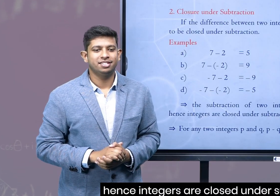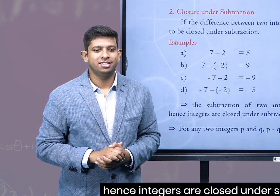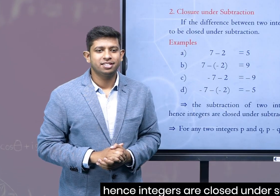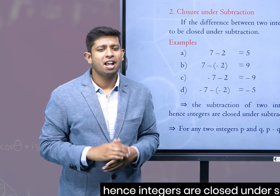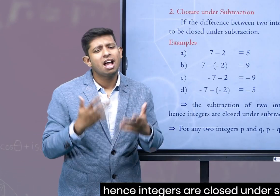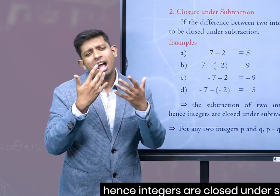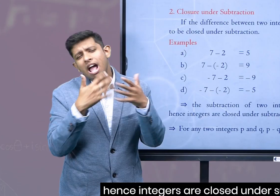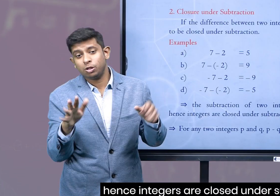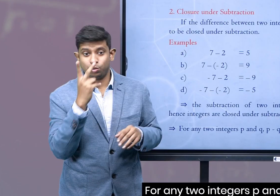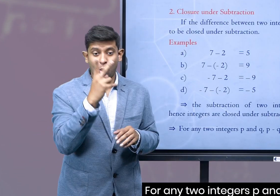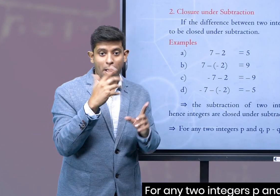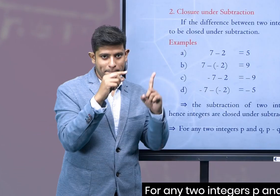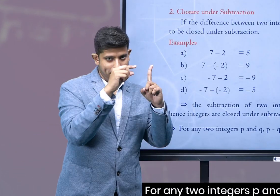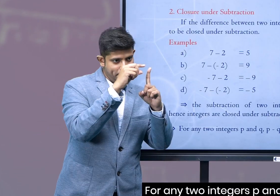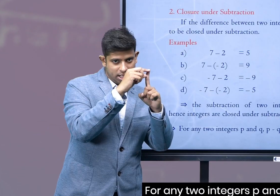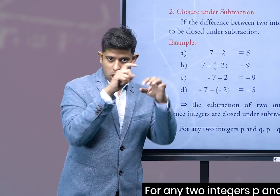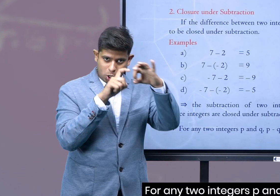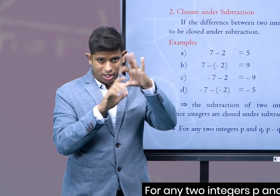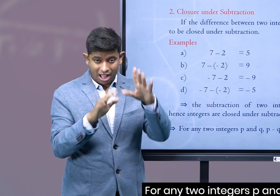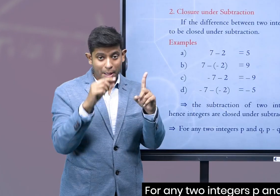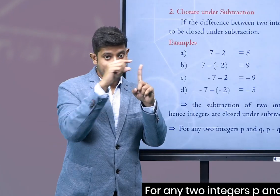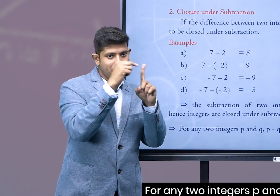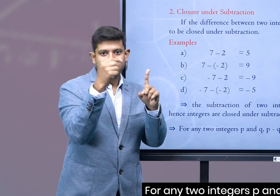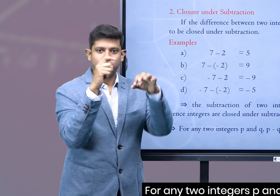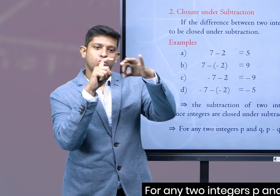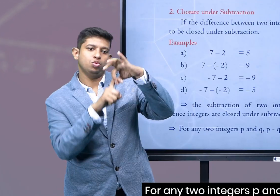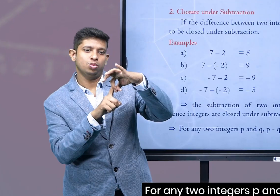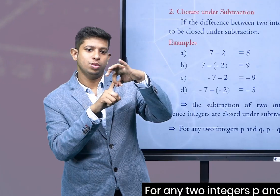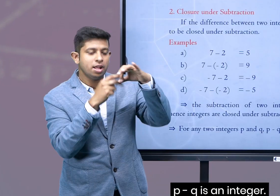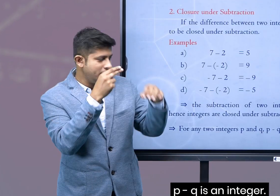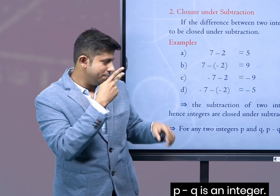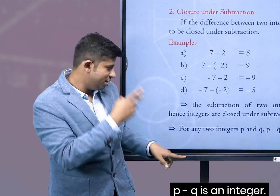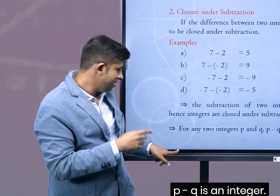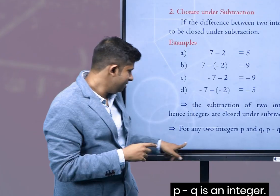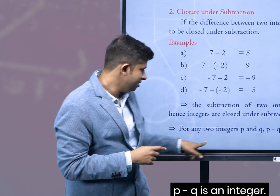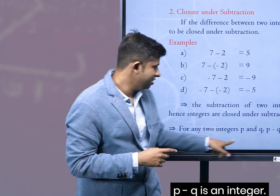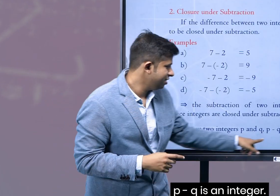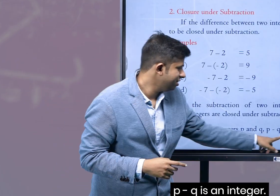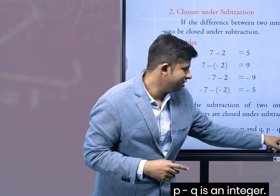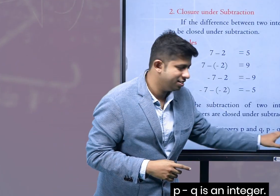subtraction. For any two integers, p and q, p minus q is an integer.